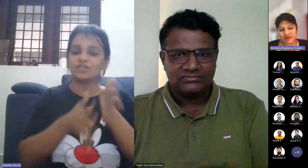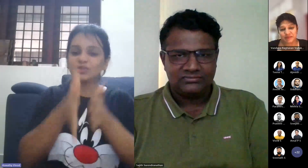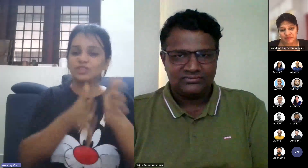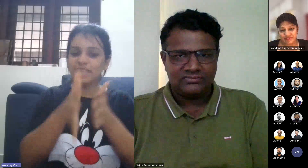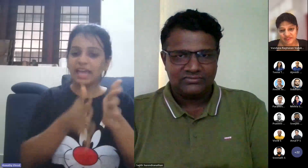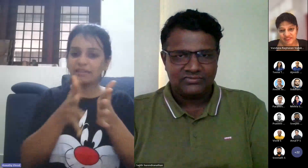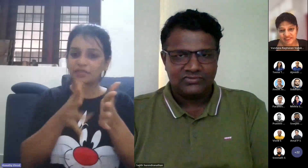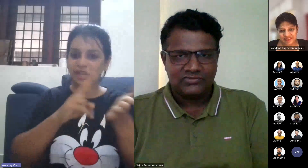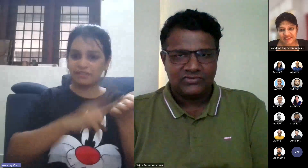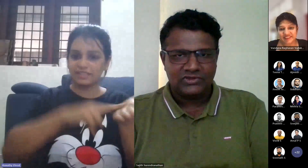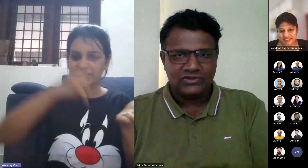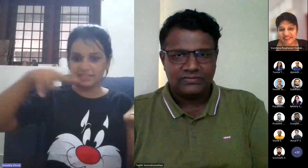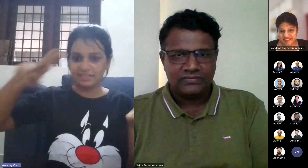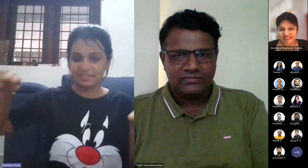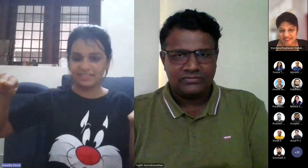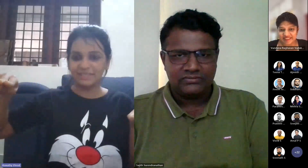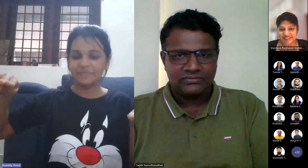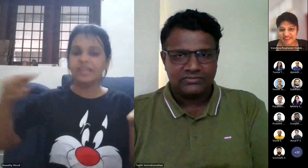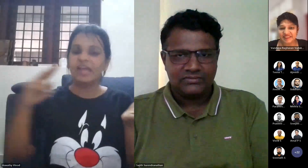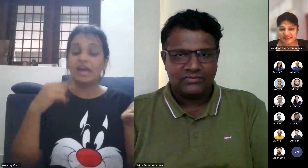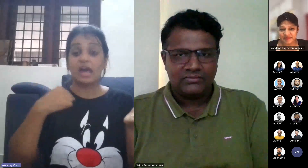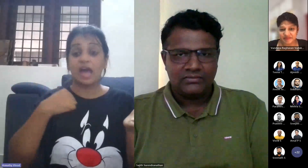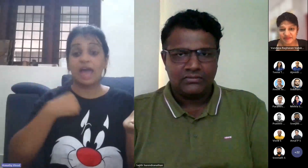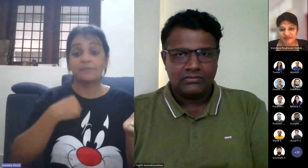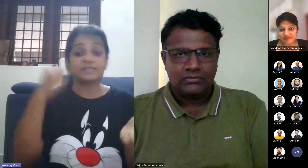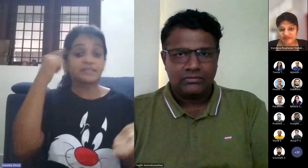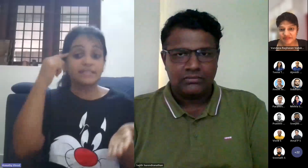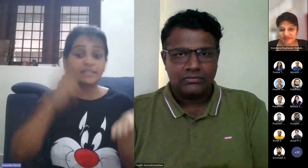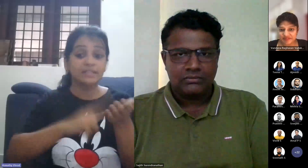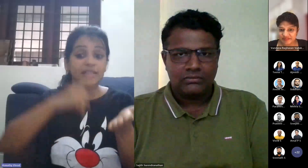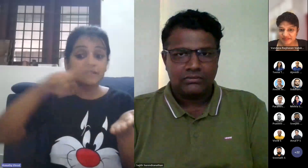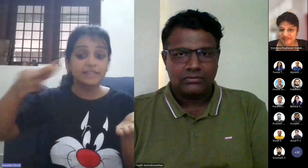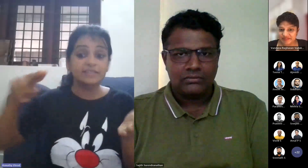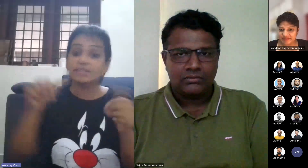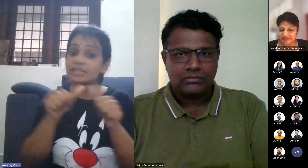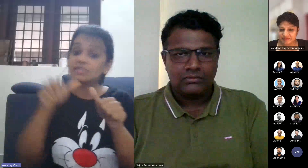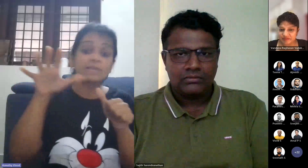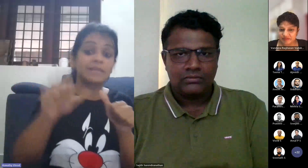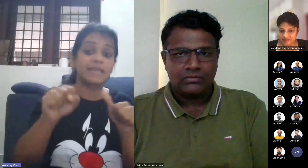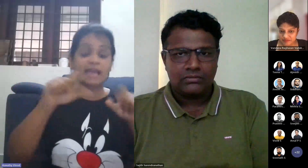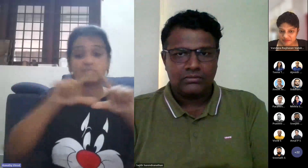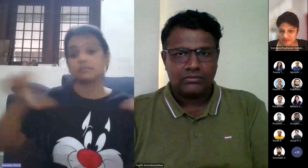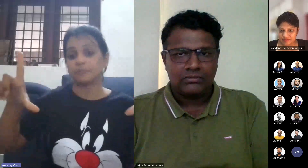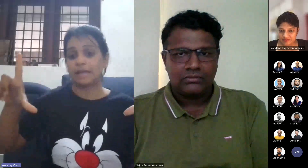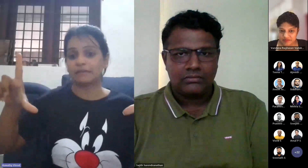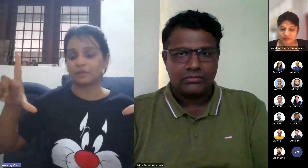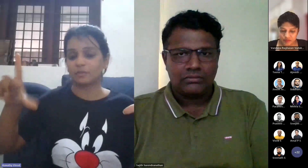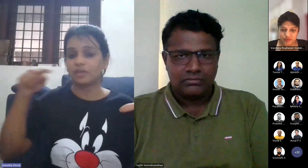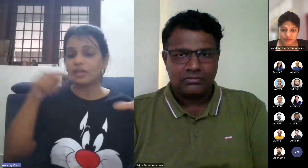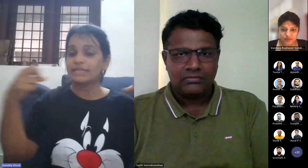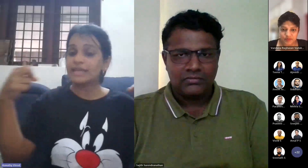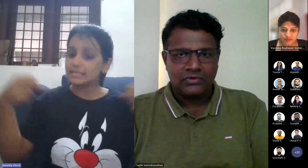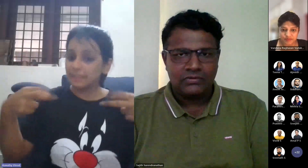there. So the sign for Netflix is this. I personally think Netflix is an extremely accessible